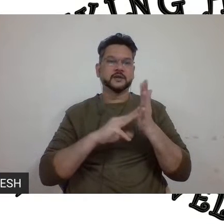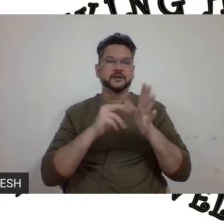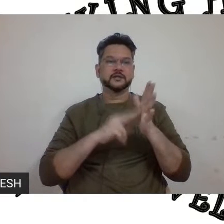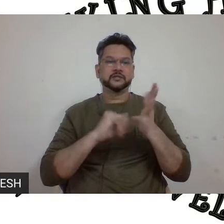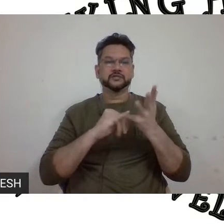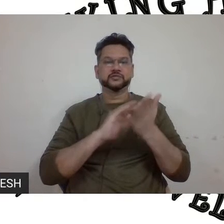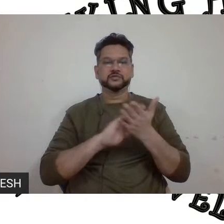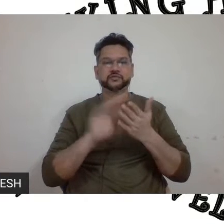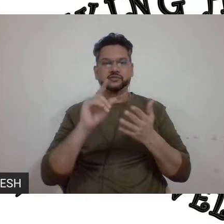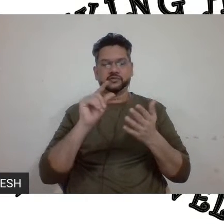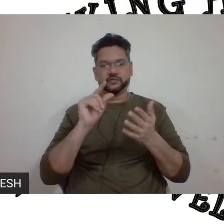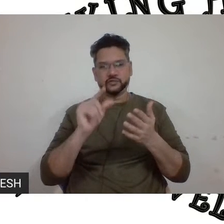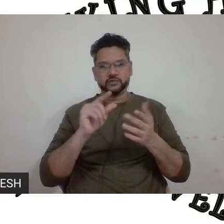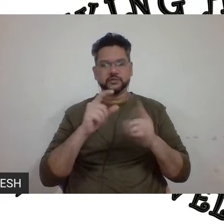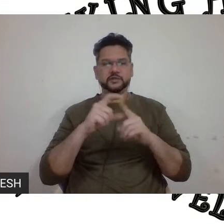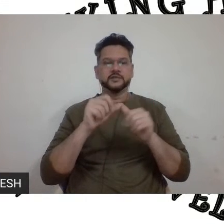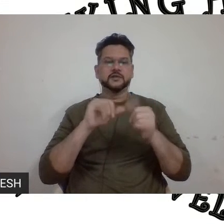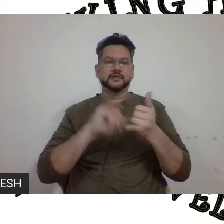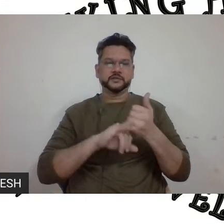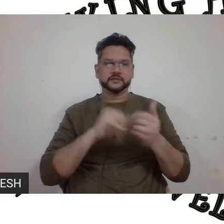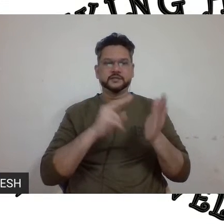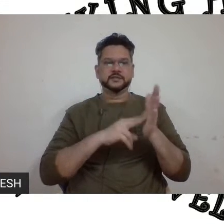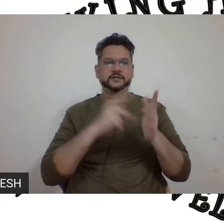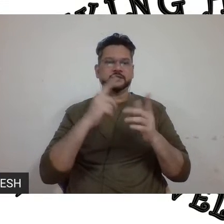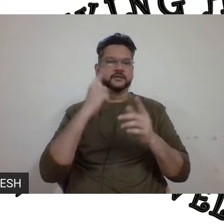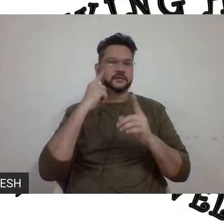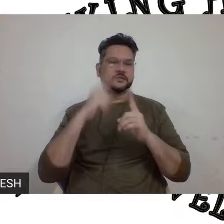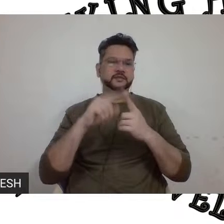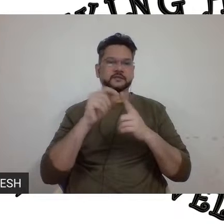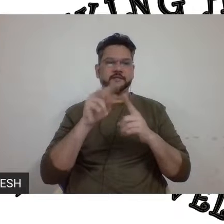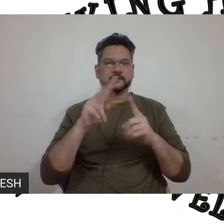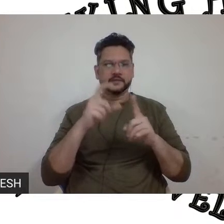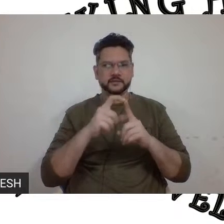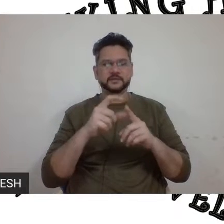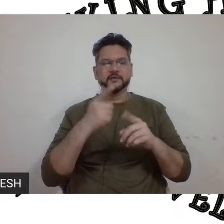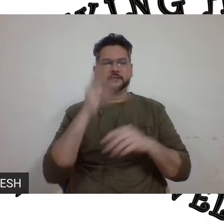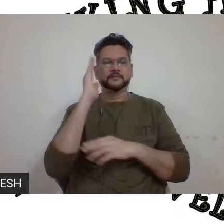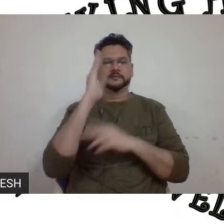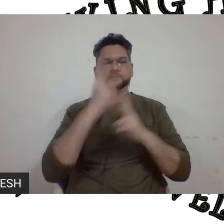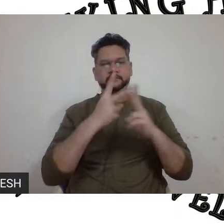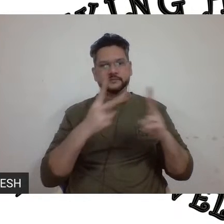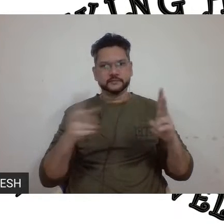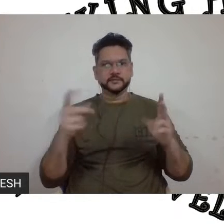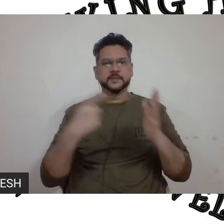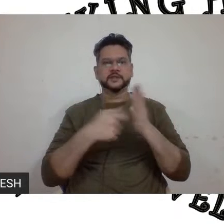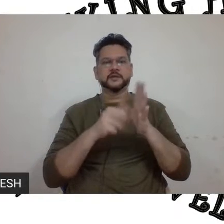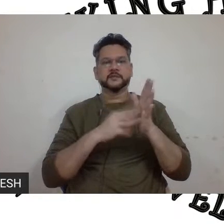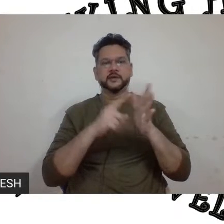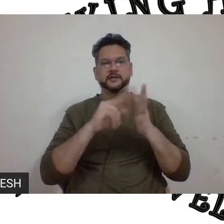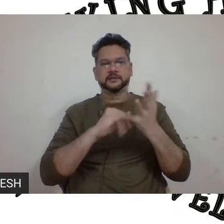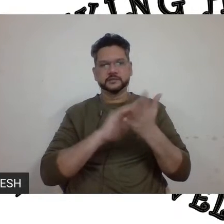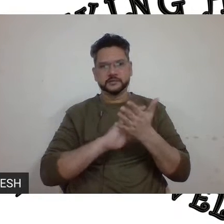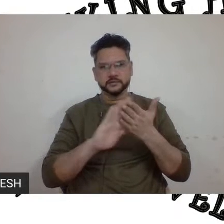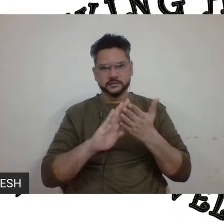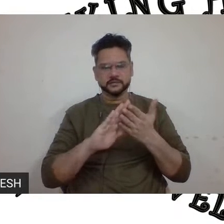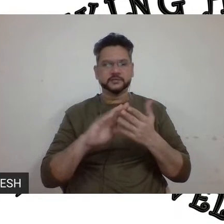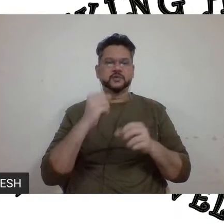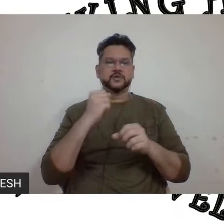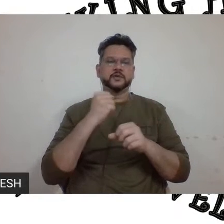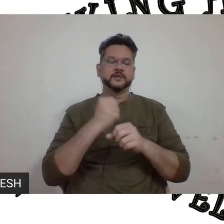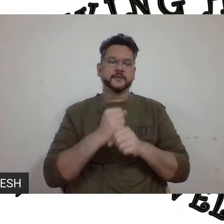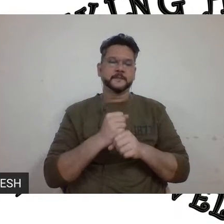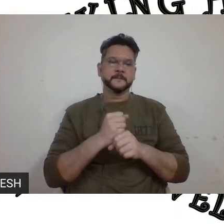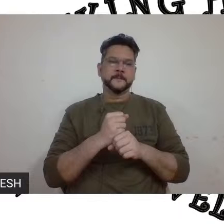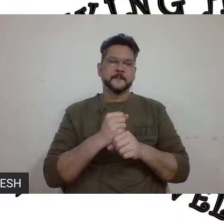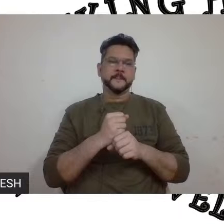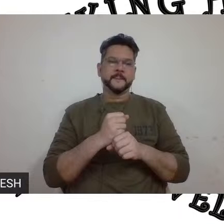DPWD, MSNJ, Government of India, Dr. Ramesh Pandey, Director CRC Gorakhpur, DPWD, MSJ and Government